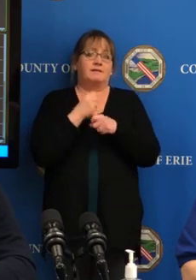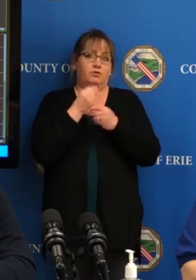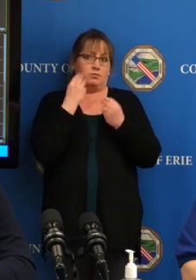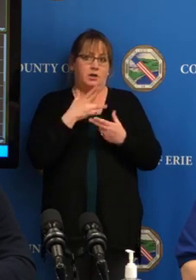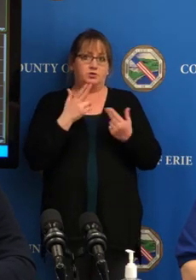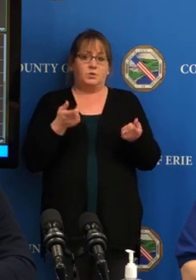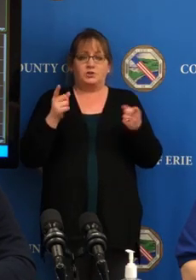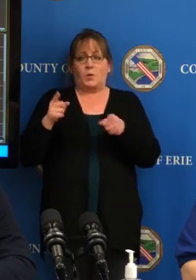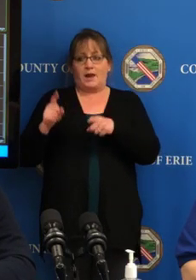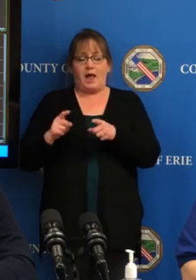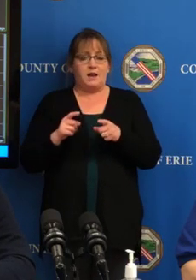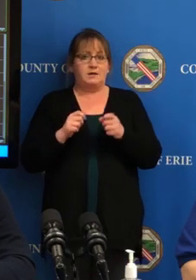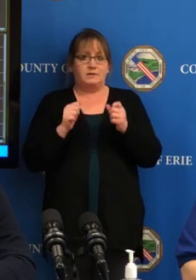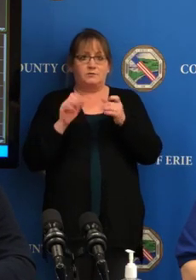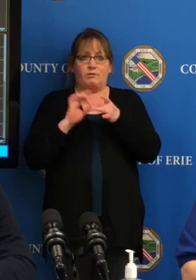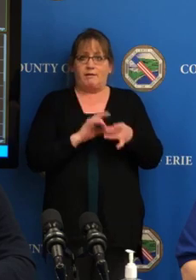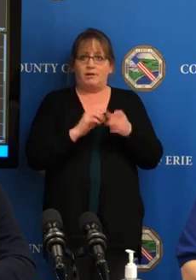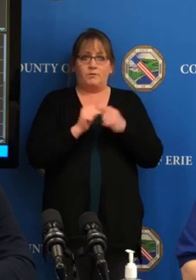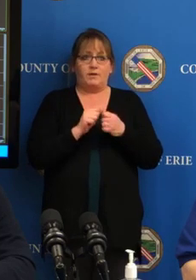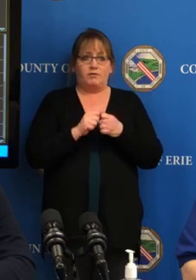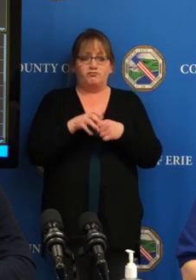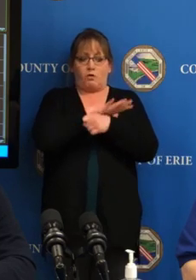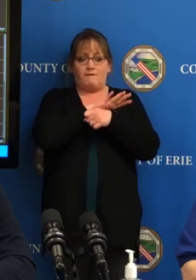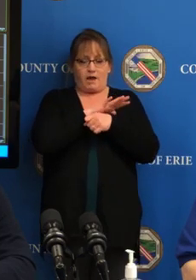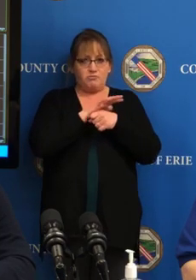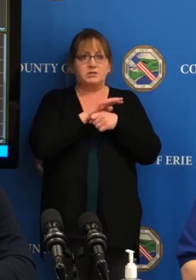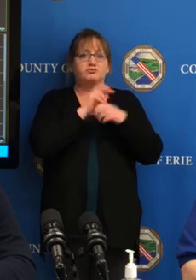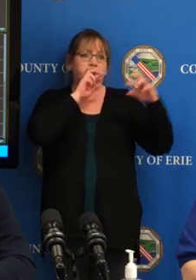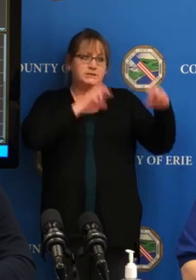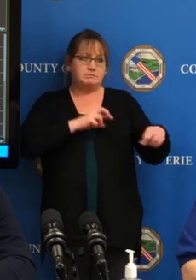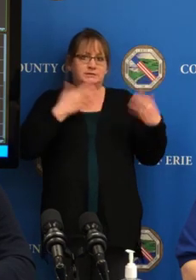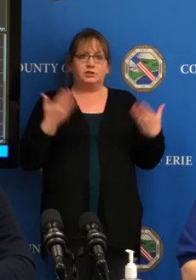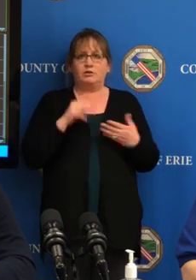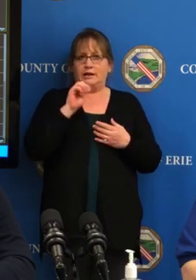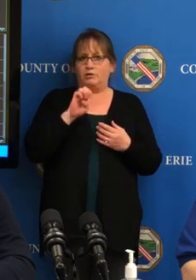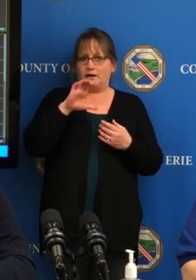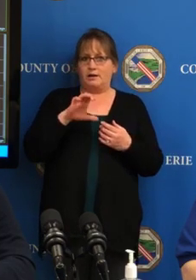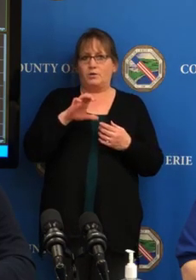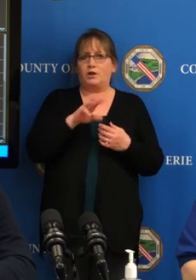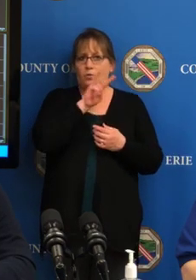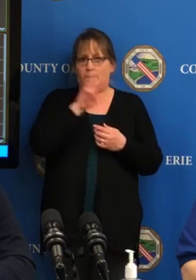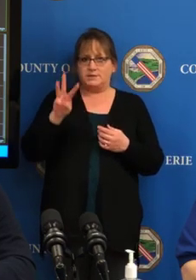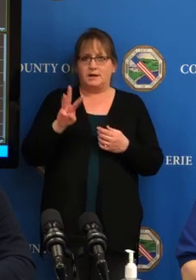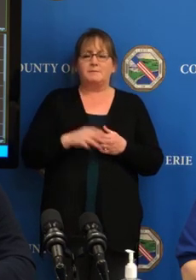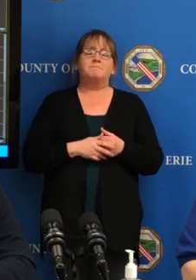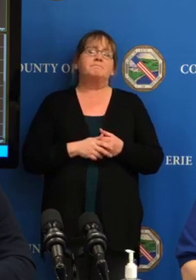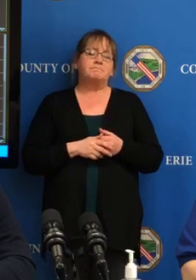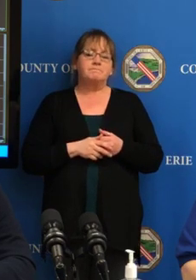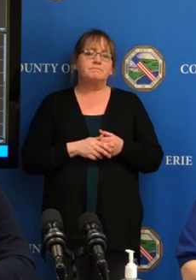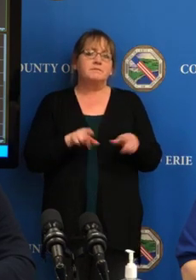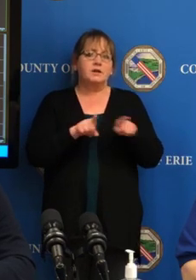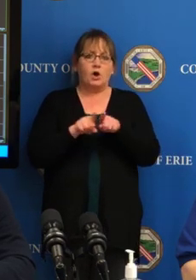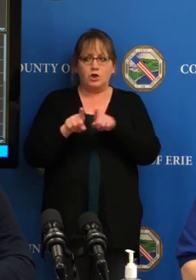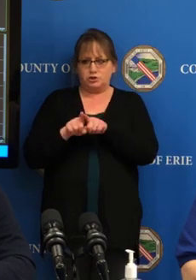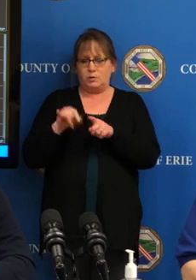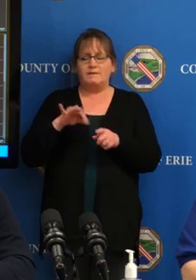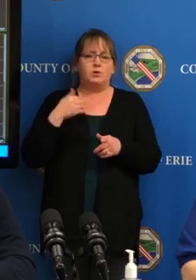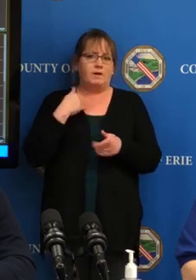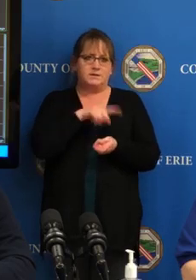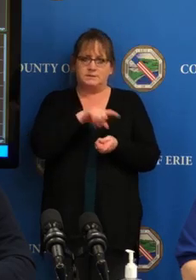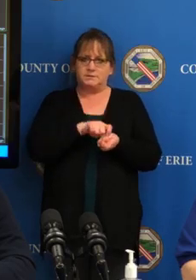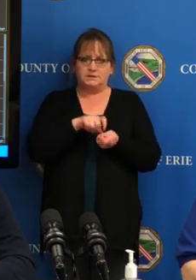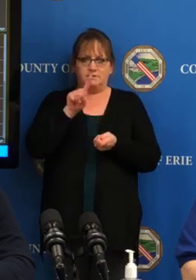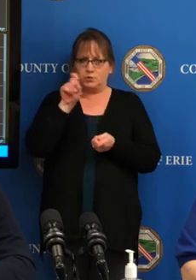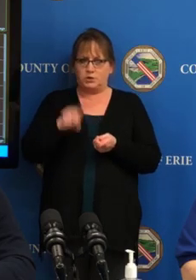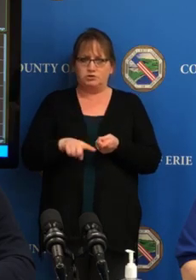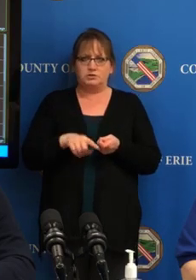what's going on with regards to the coronavirus response in Erie County at our webpage, as well as if you have specific questions,